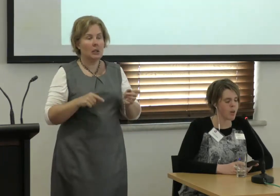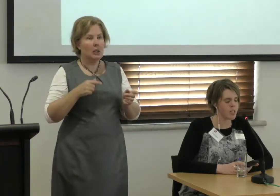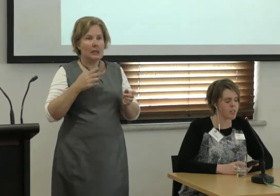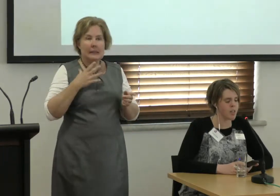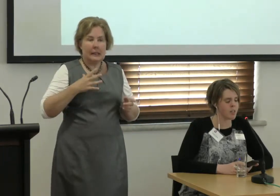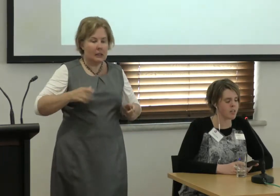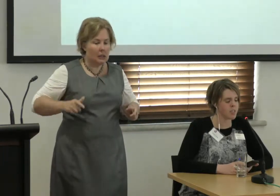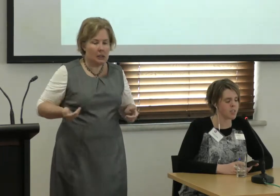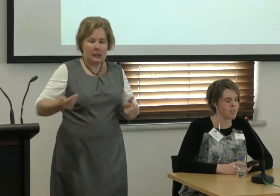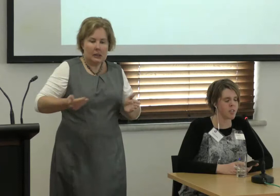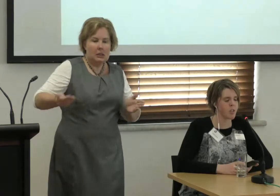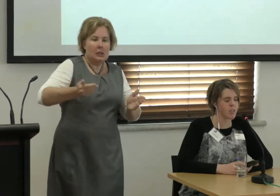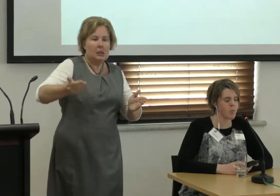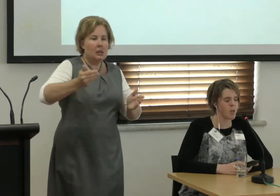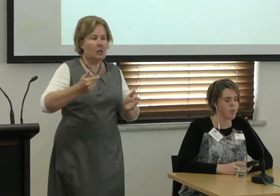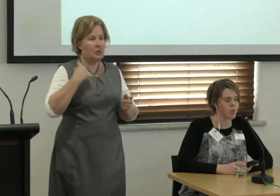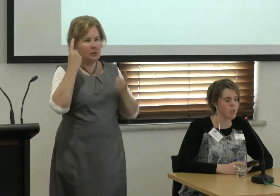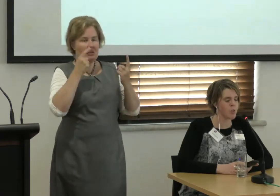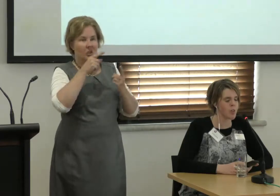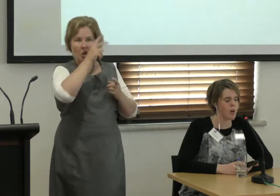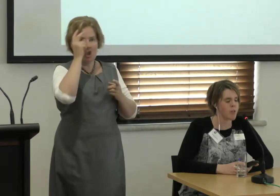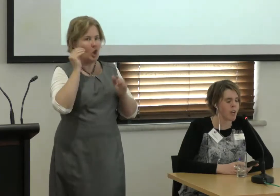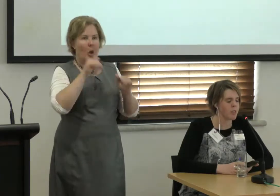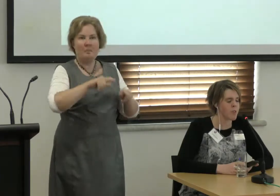but I understand that it's a critical